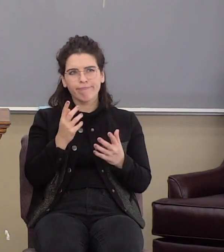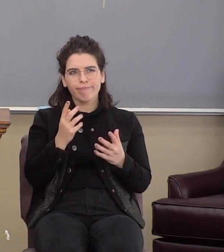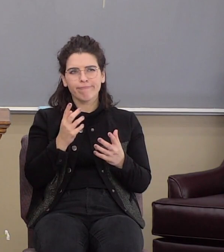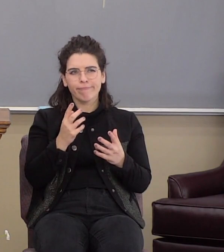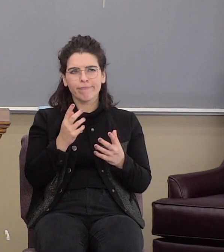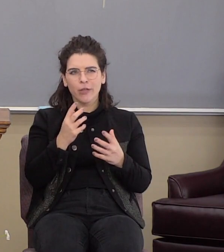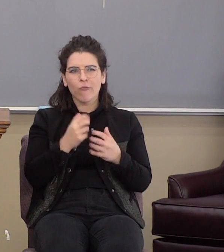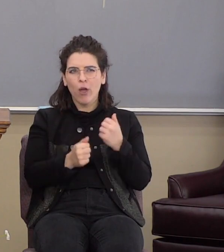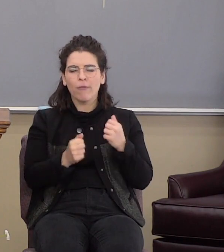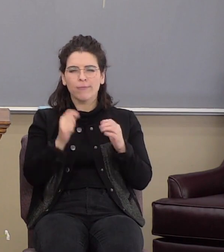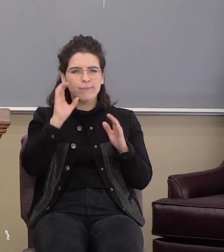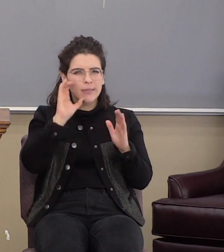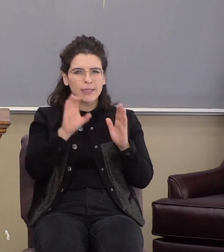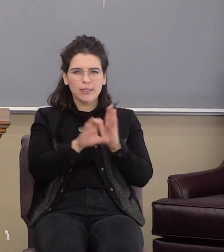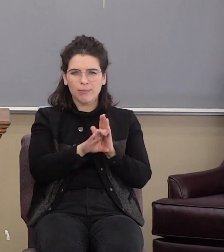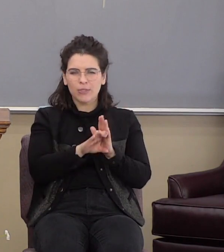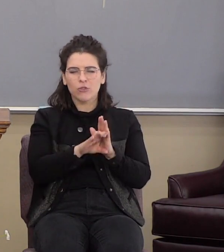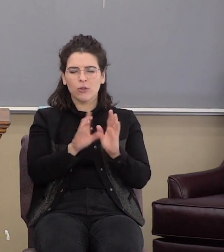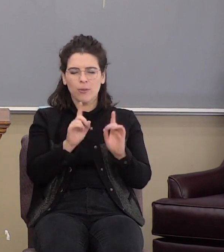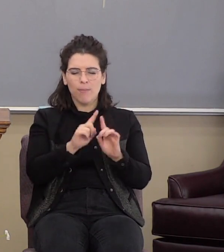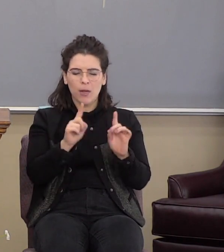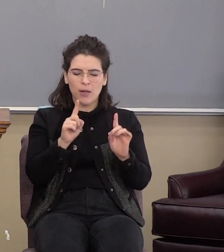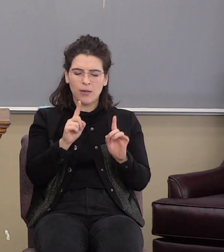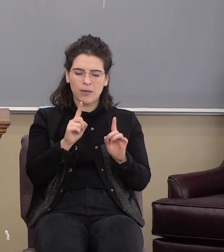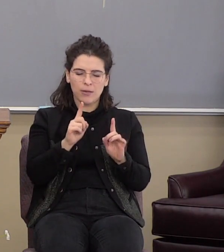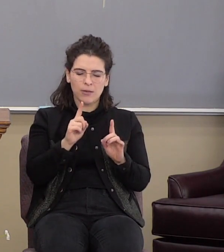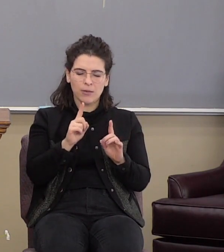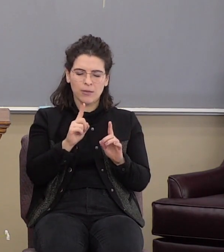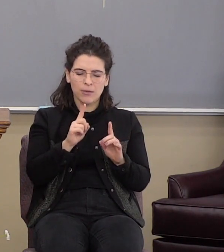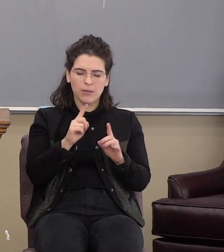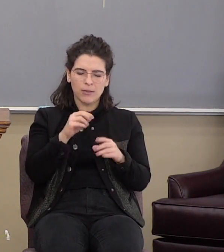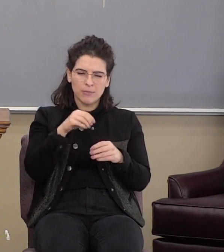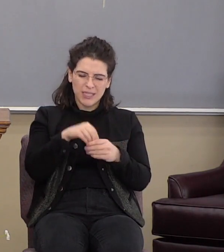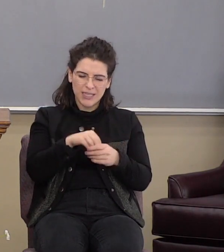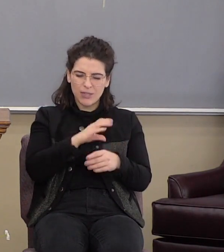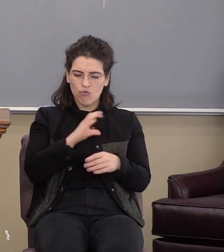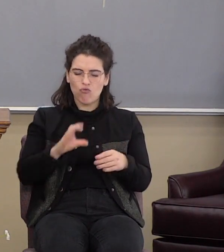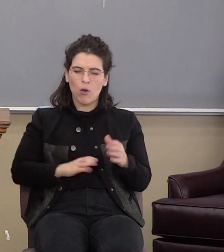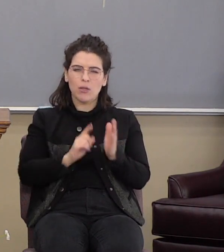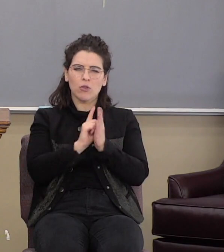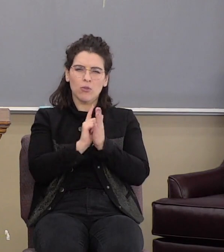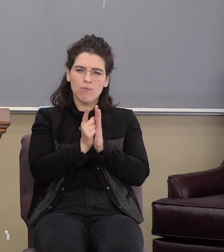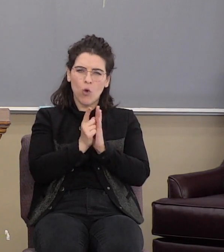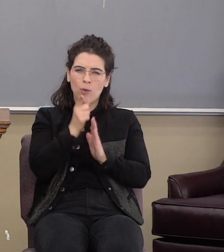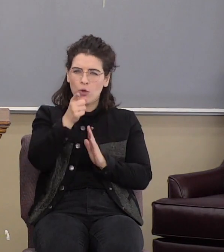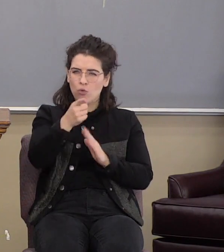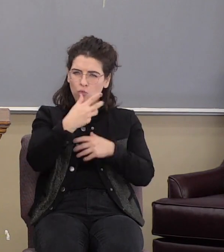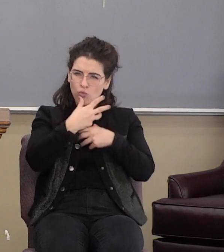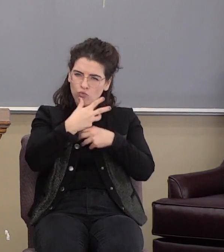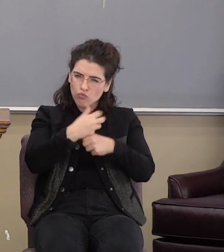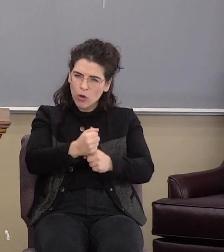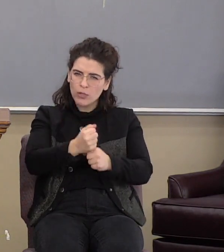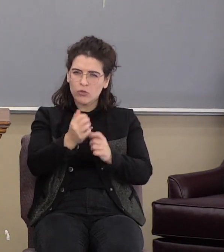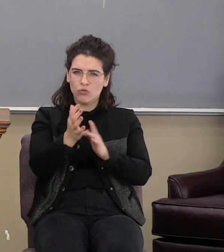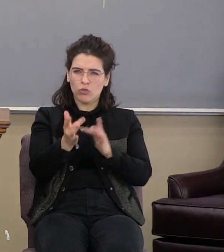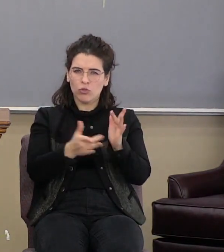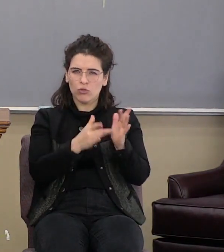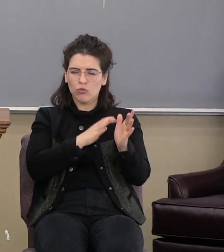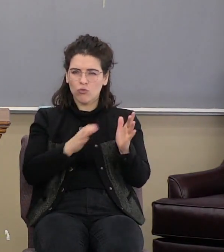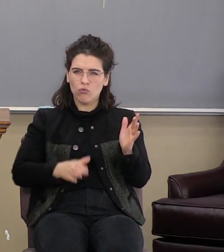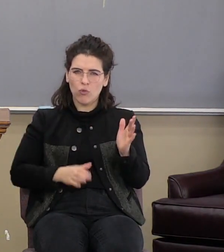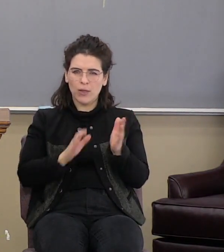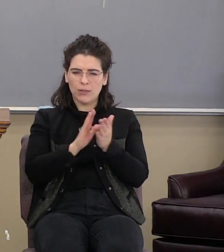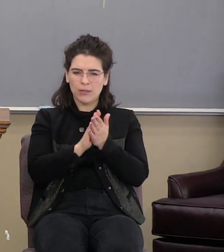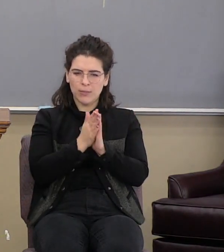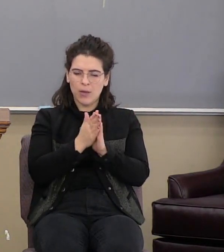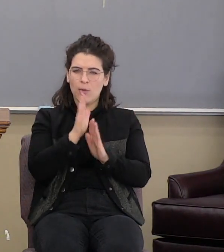Think about it. To be in Christ, the moment you trust Jesus Christ as your Savior, you understand, you know, I can't do